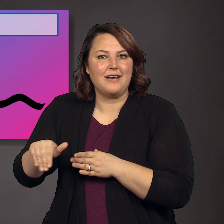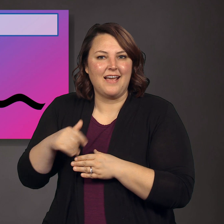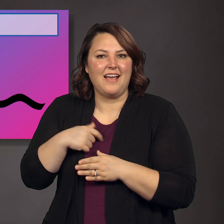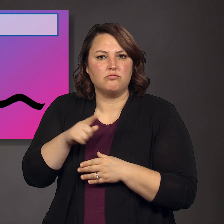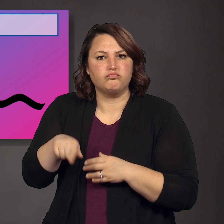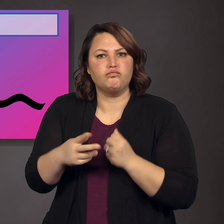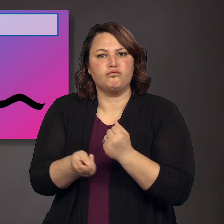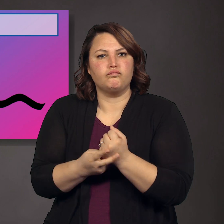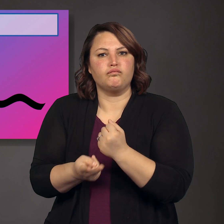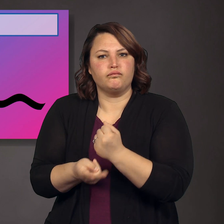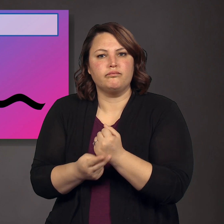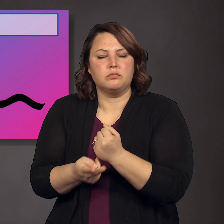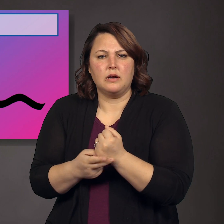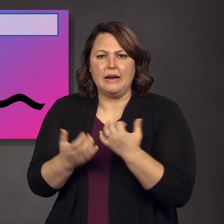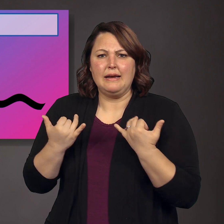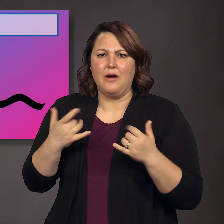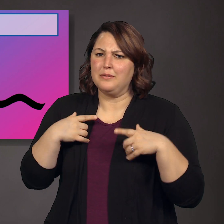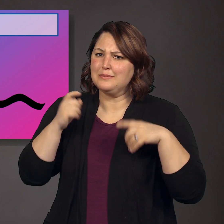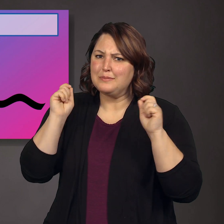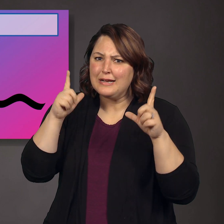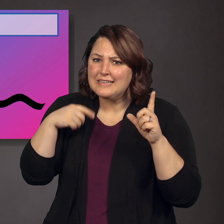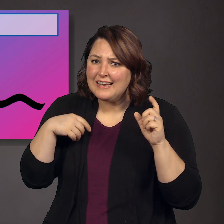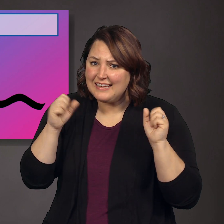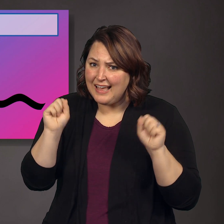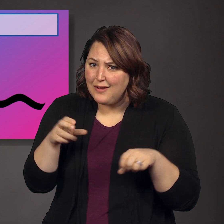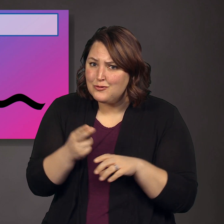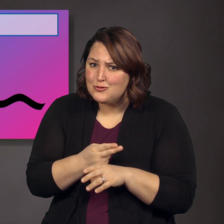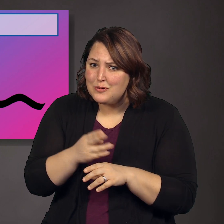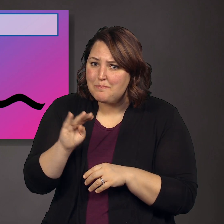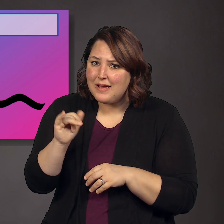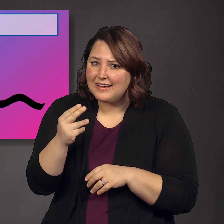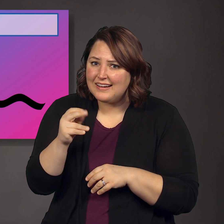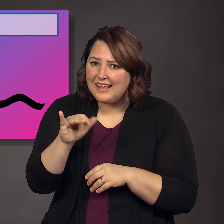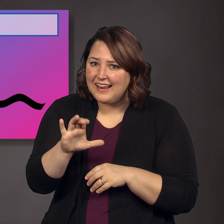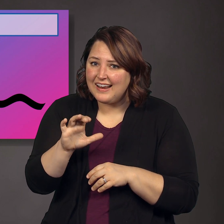be surprised if there are many places that have a magnetic tape drive.